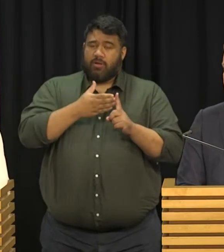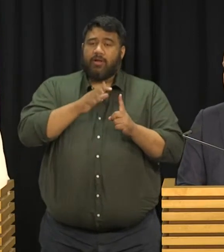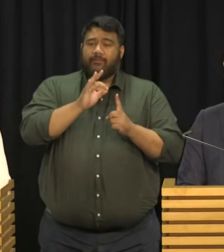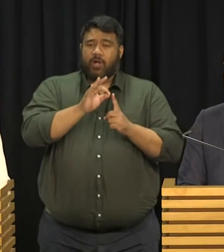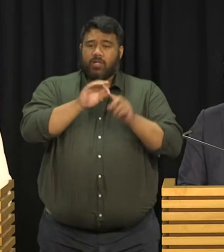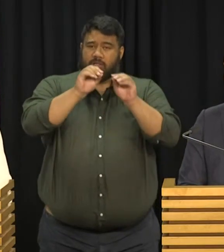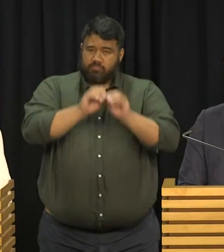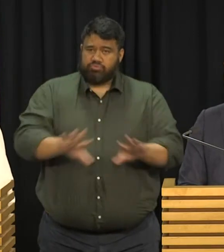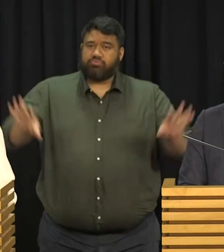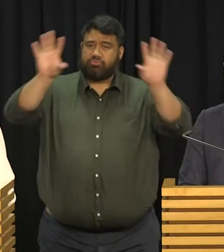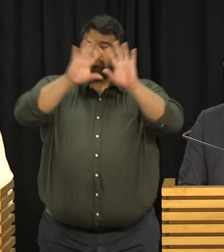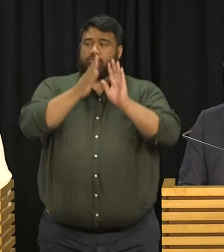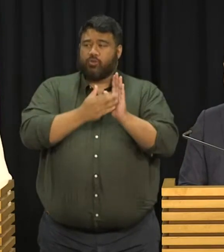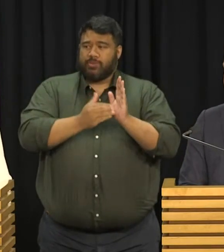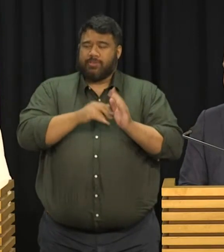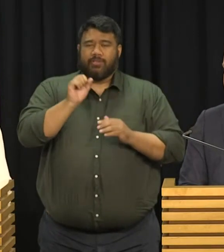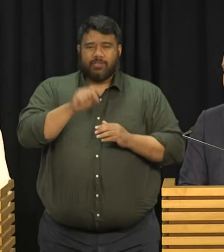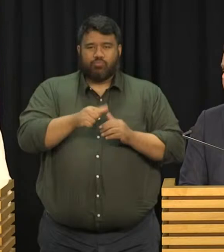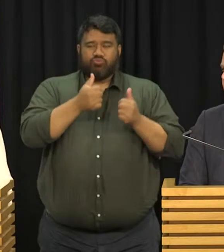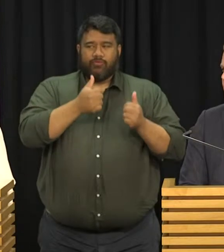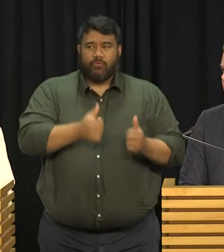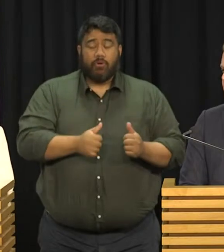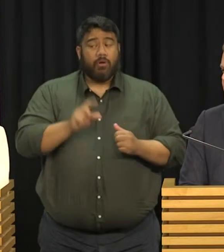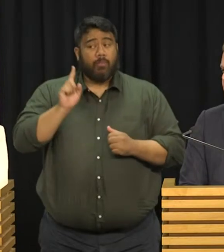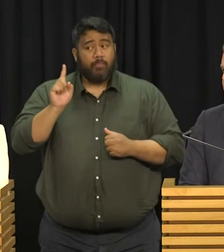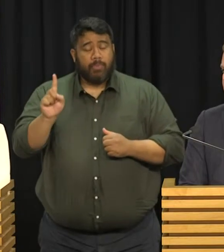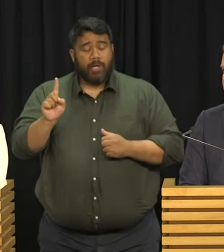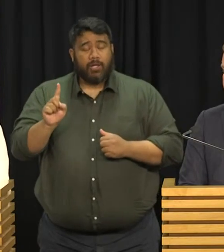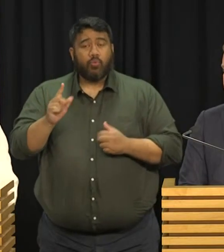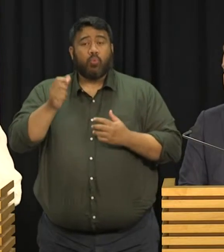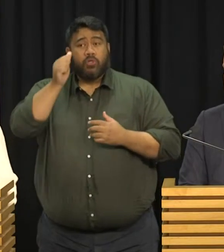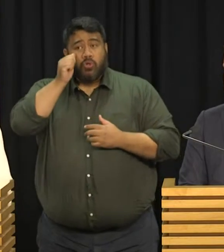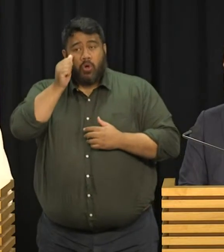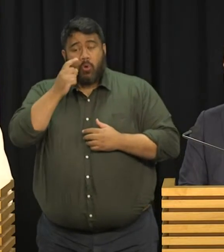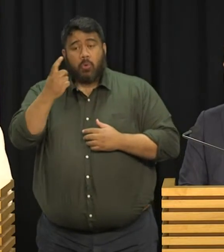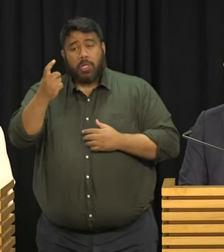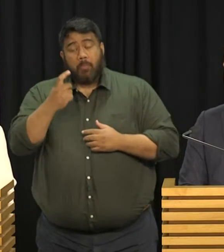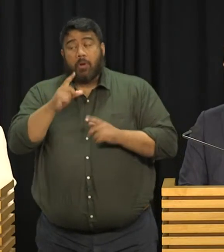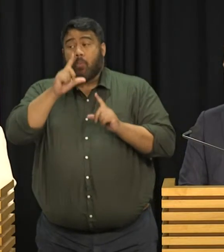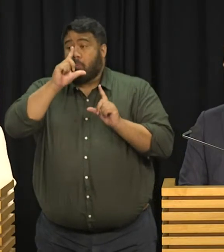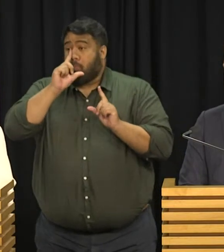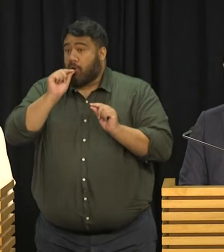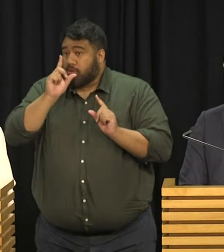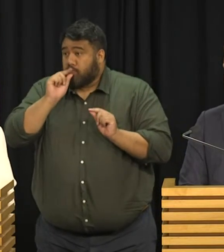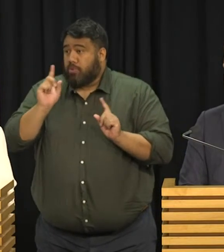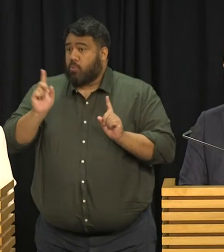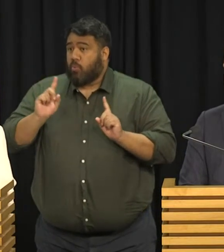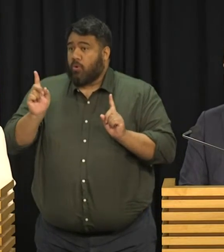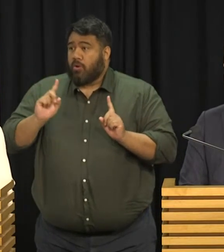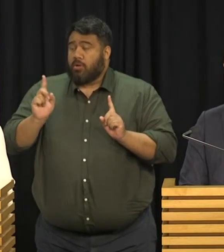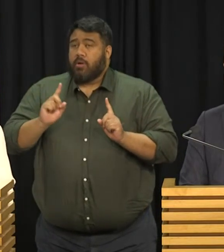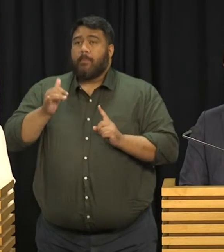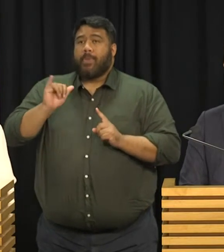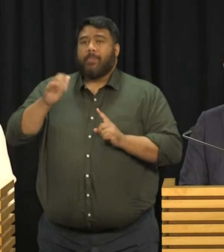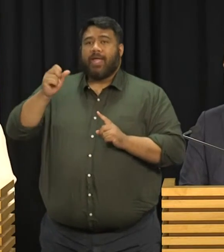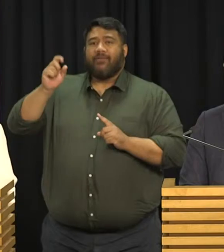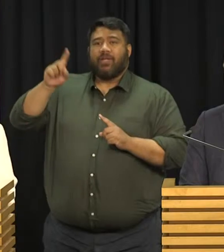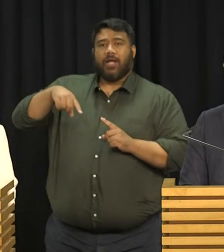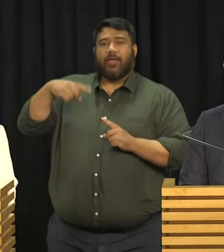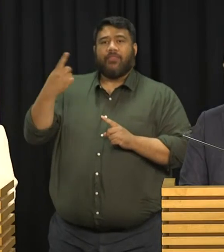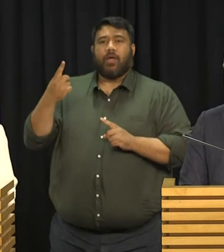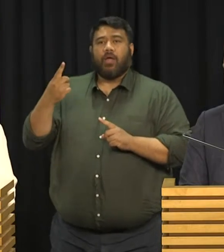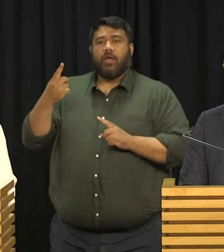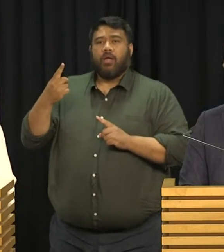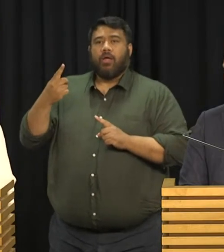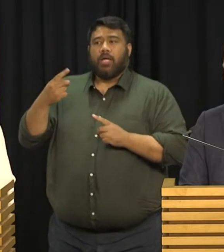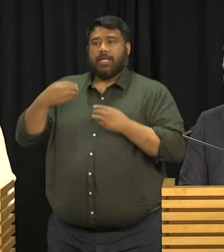Zealand. However, there is still the possibility of having a single dose vaccine. It is still part